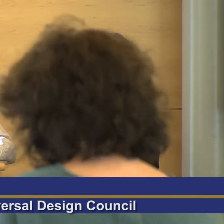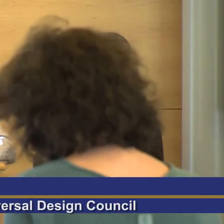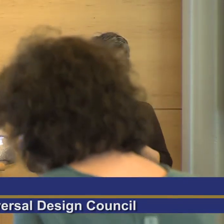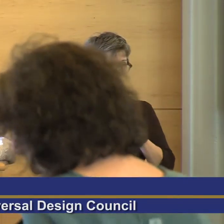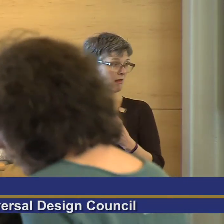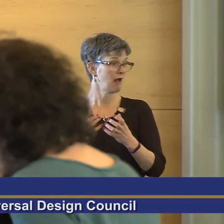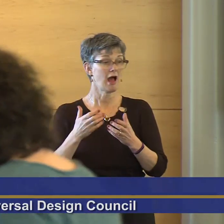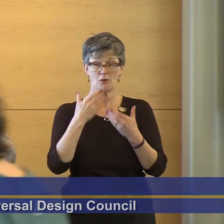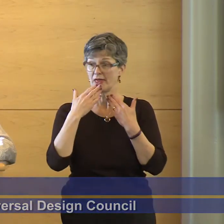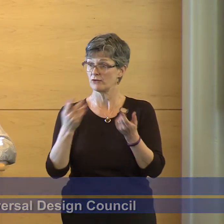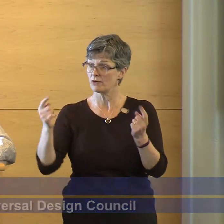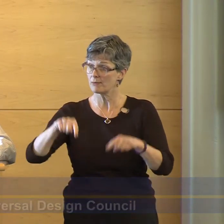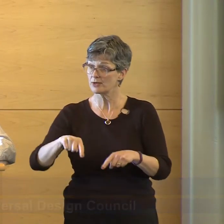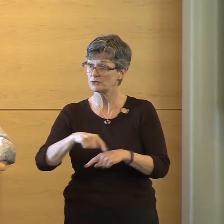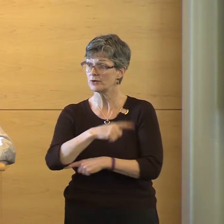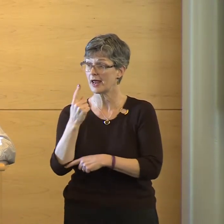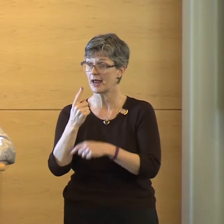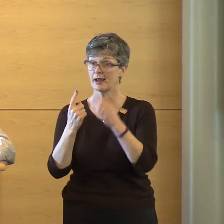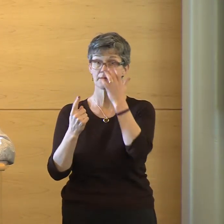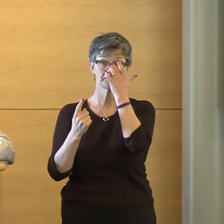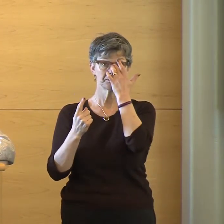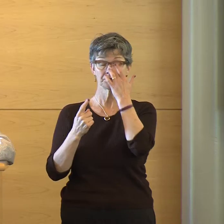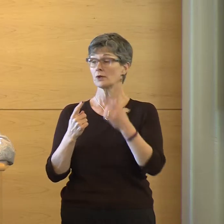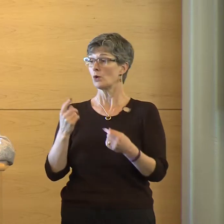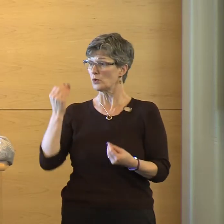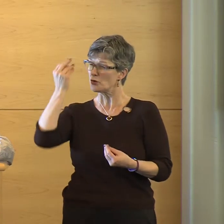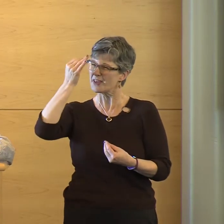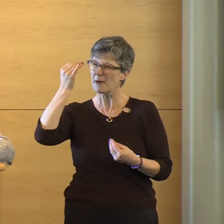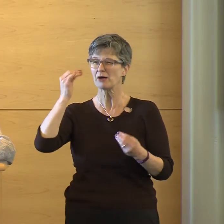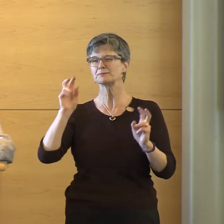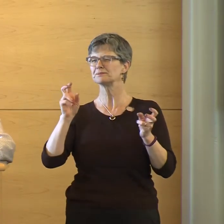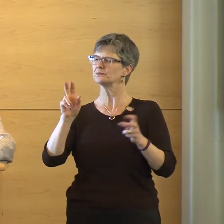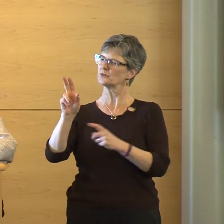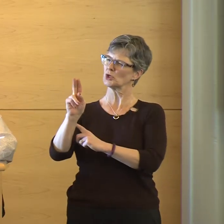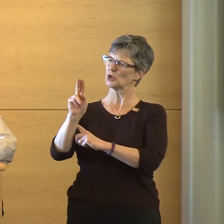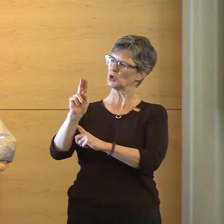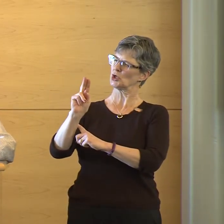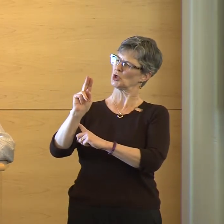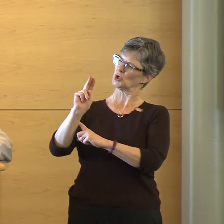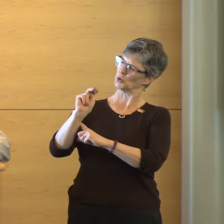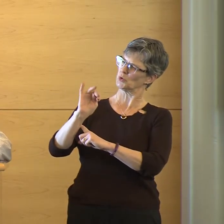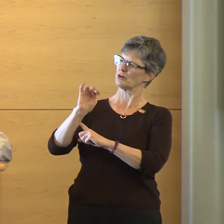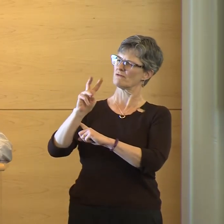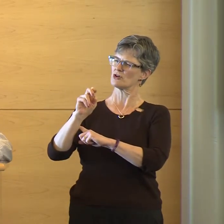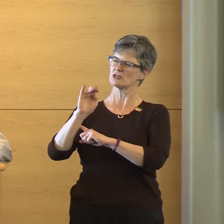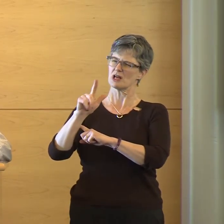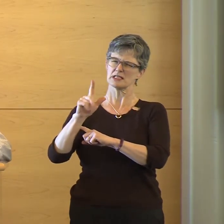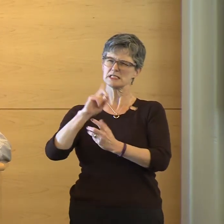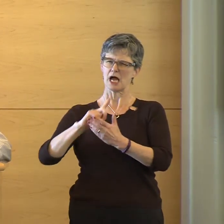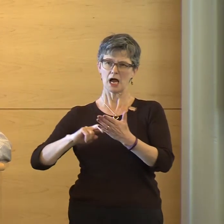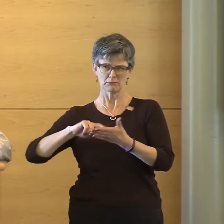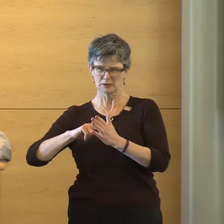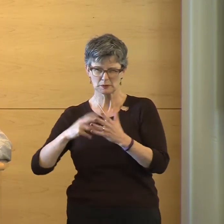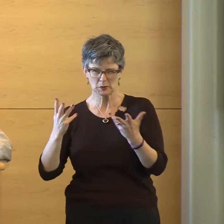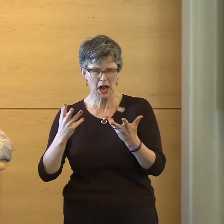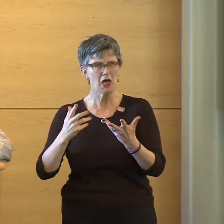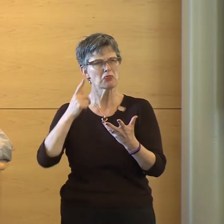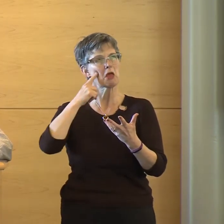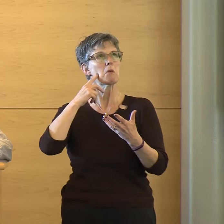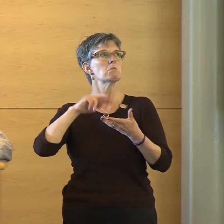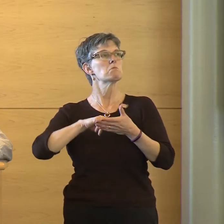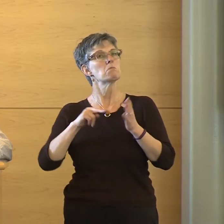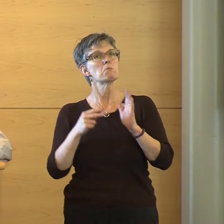for being here today. Typically, you think of universal design, or most people think of universal design as dealing